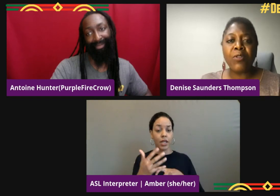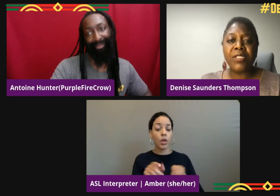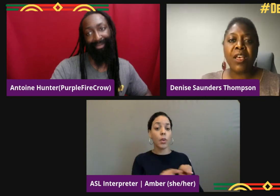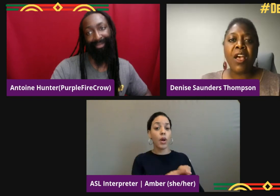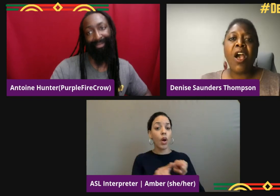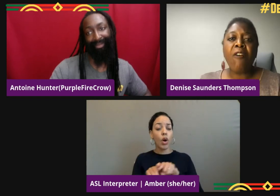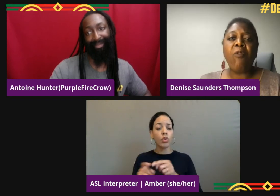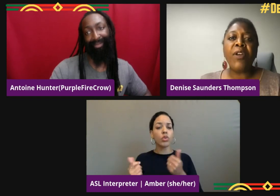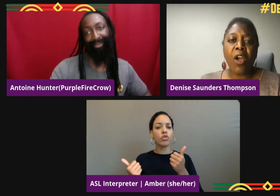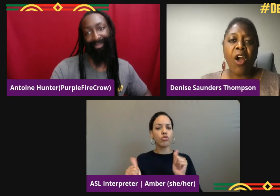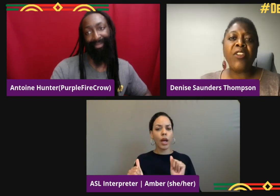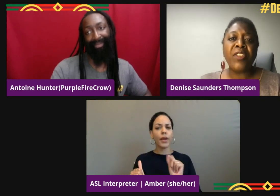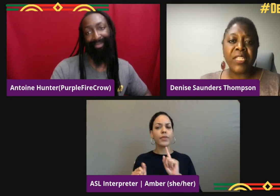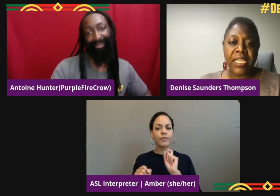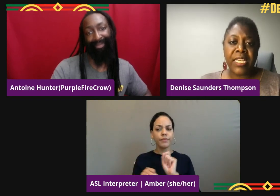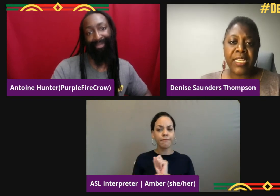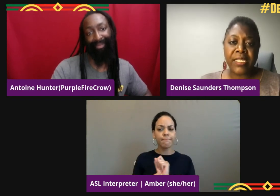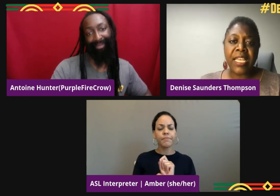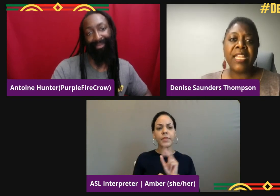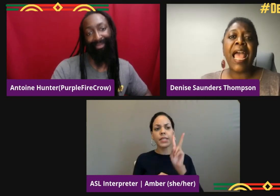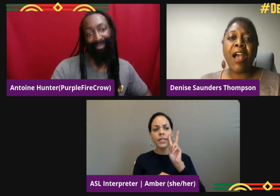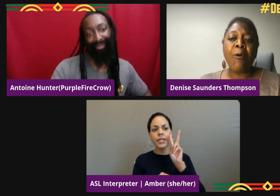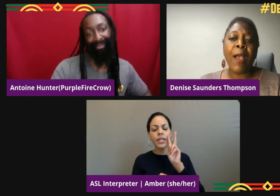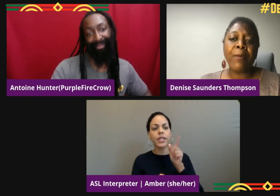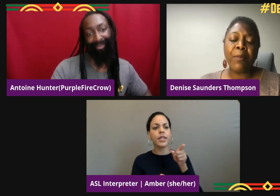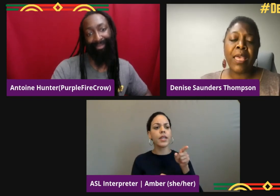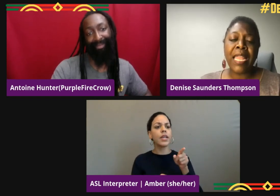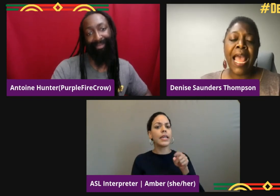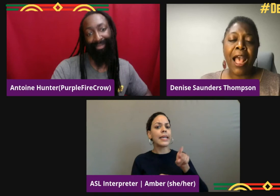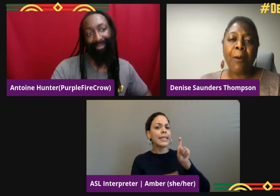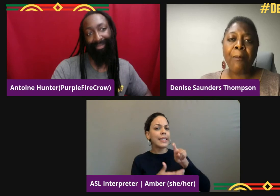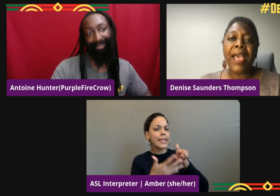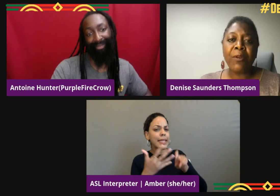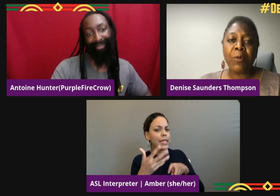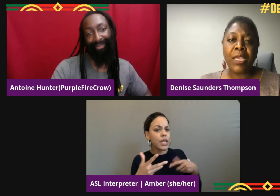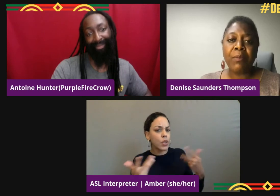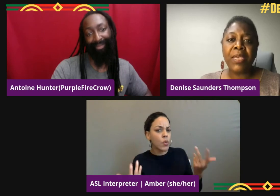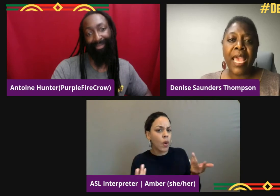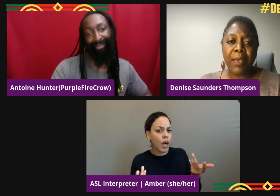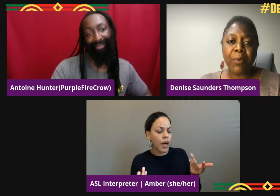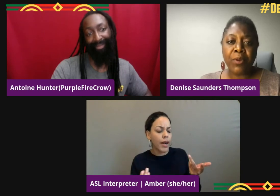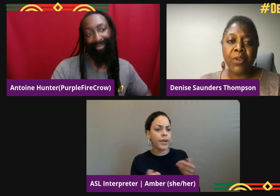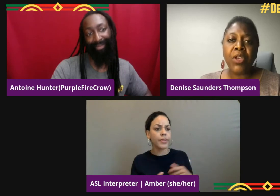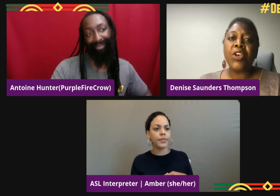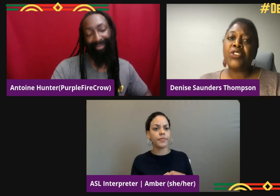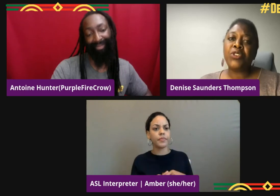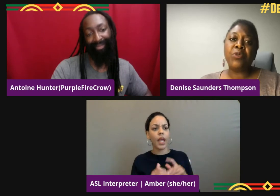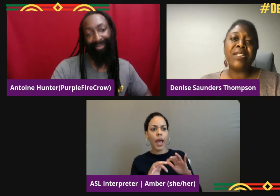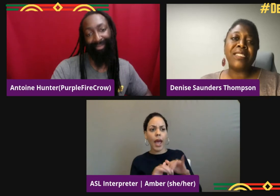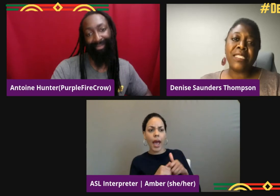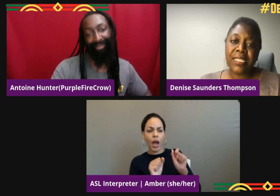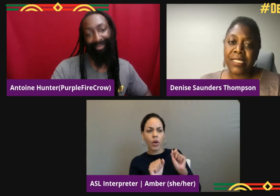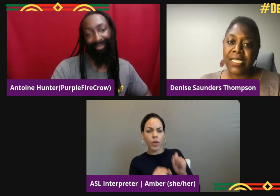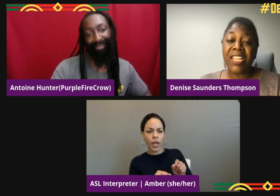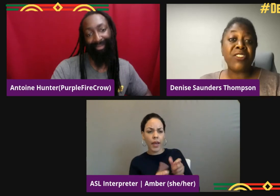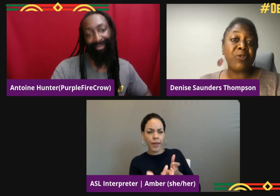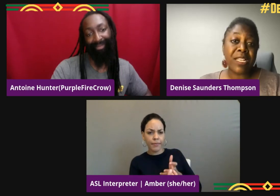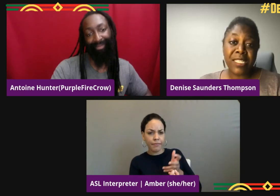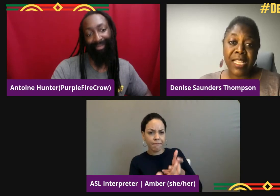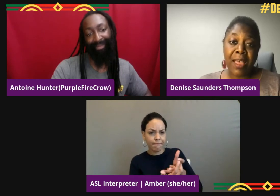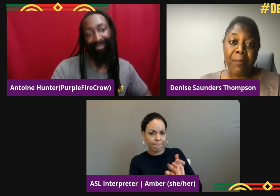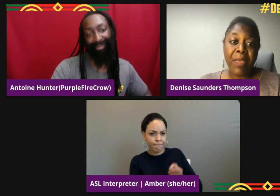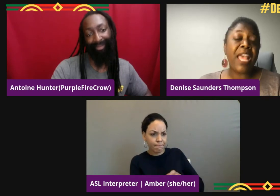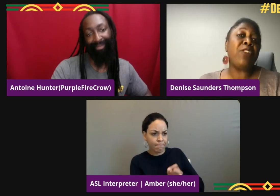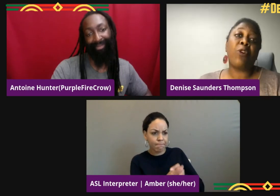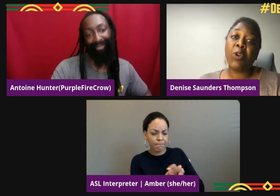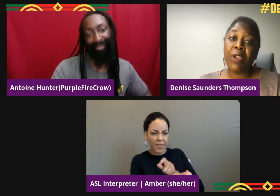the pulse of what are the needs and how might we be able to assist in